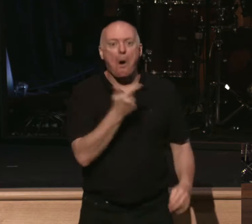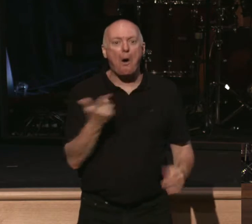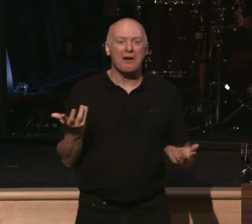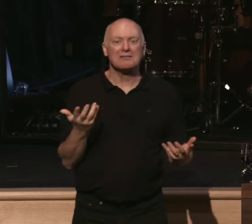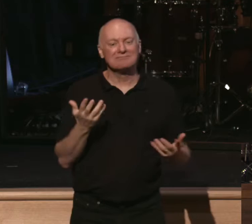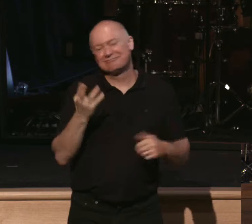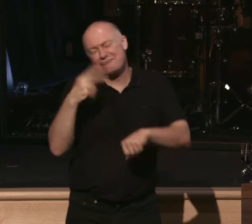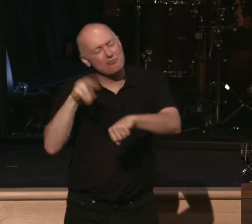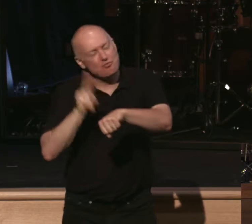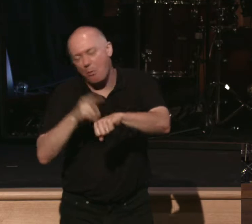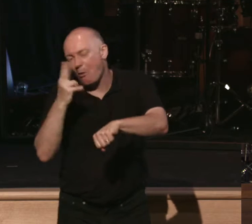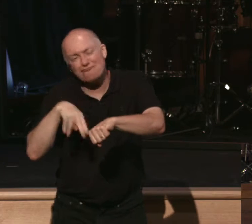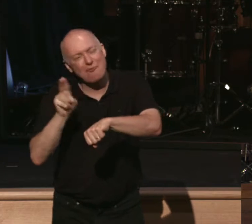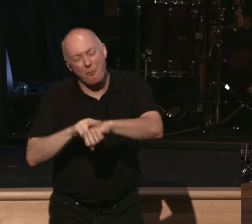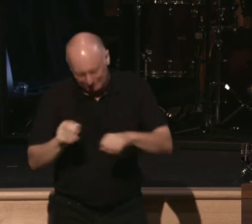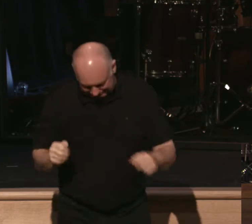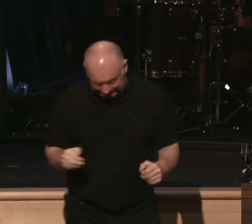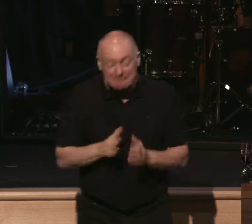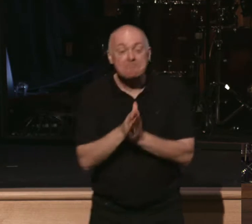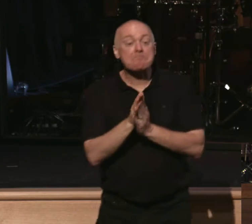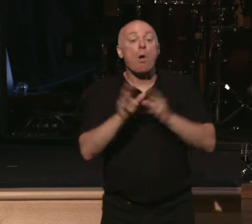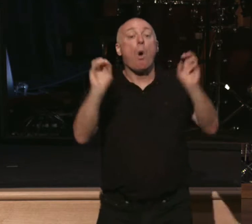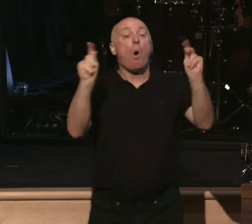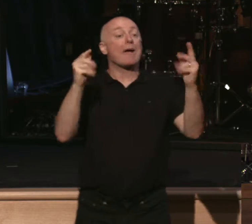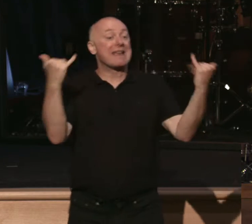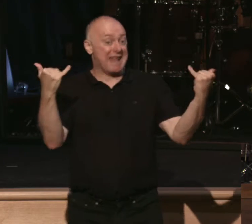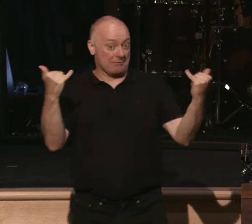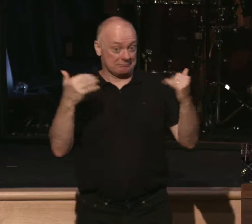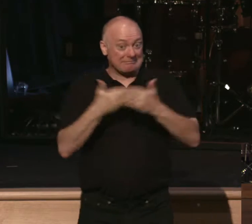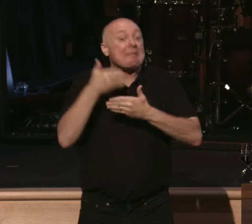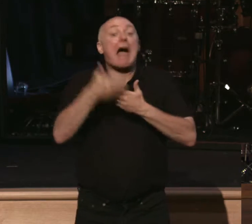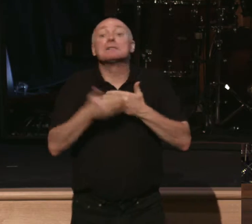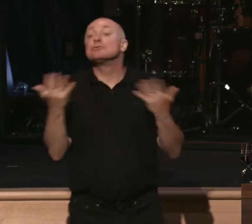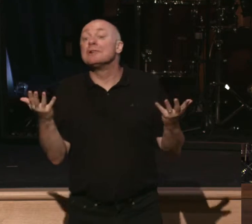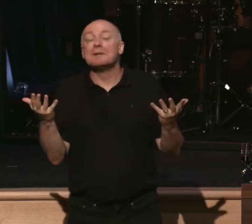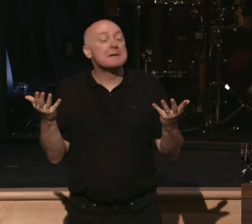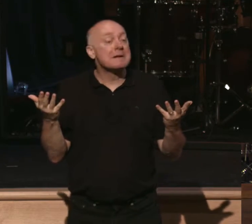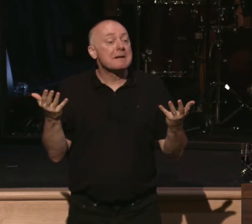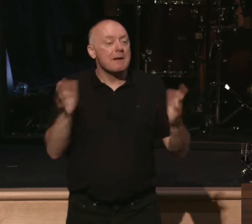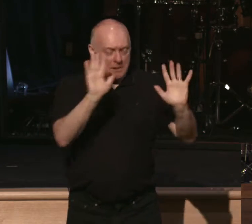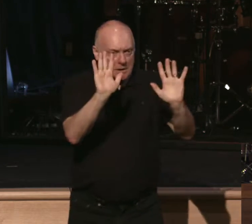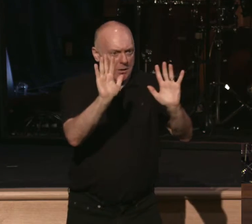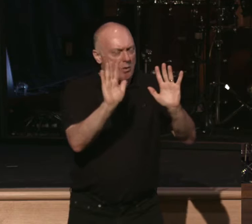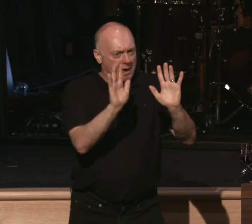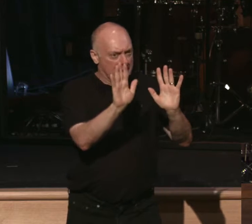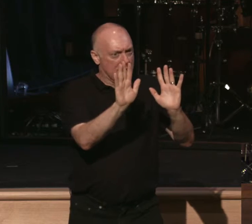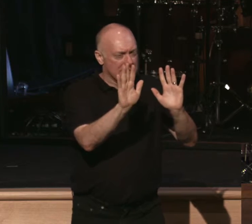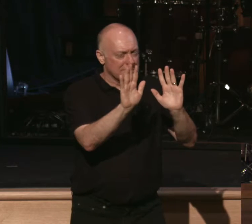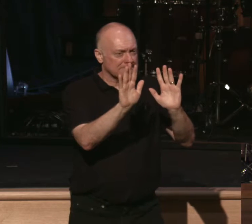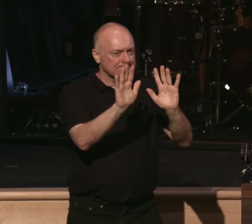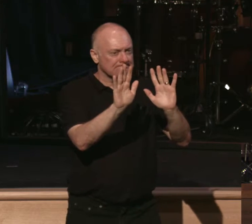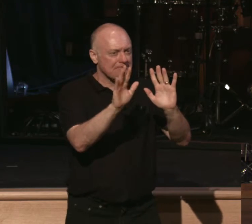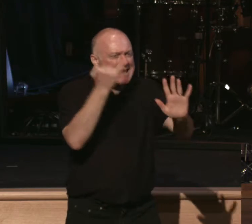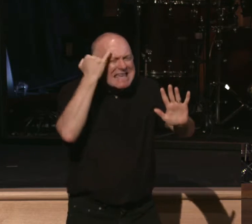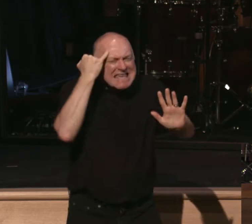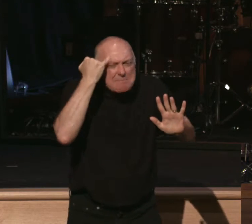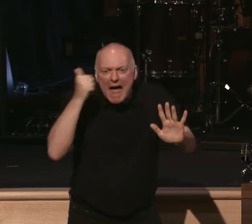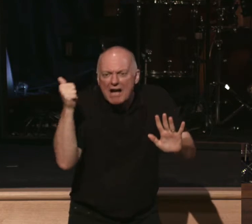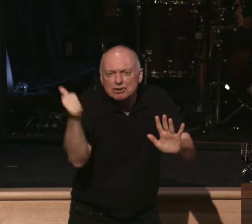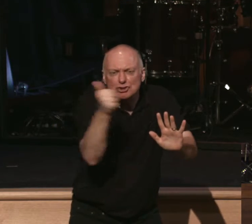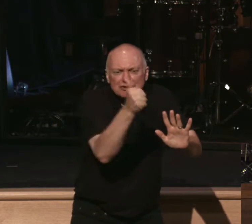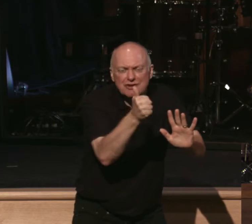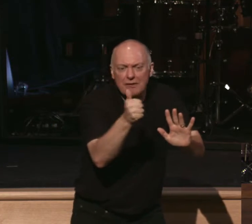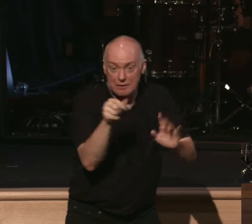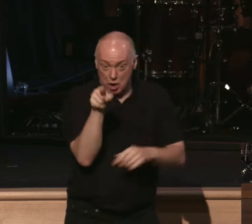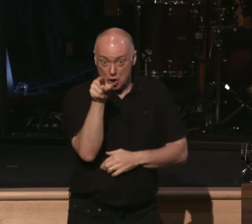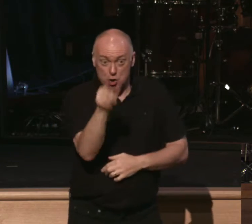that's kind of normal, all right? So here's the next thing. So put yourself in the place where those